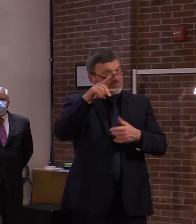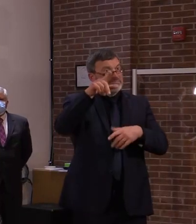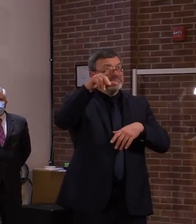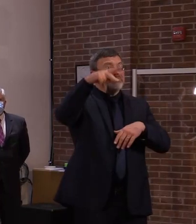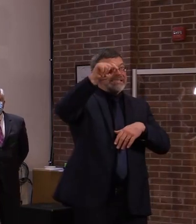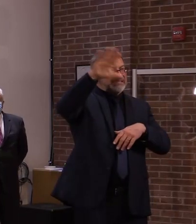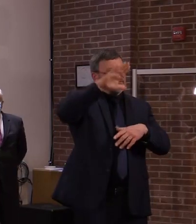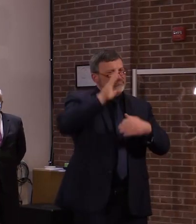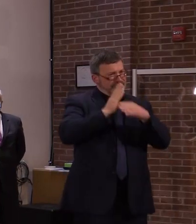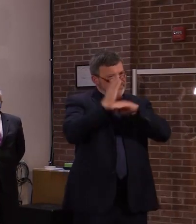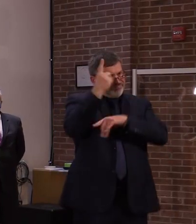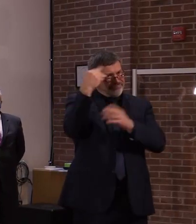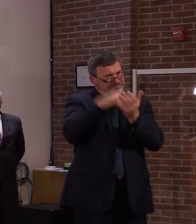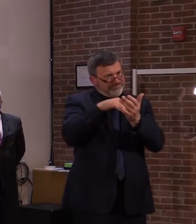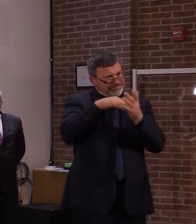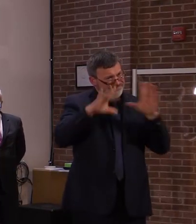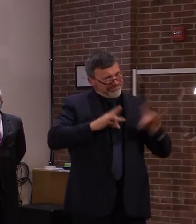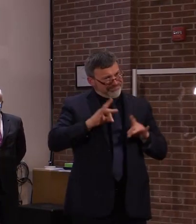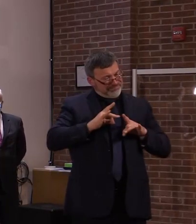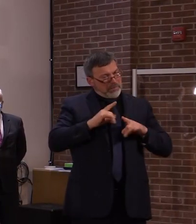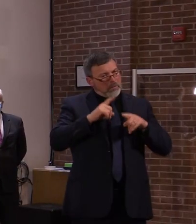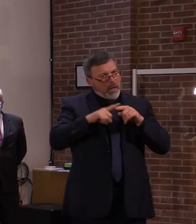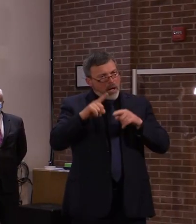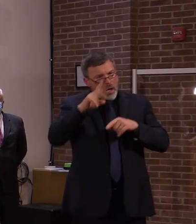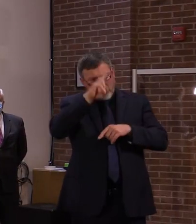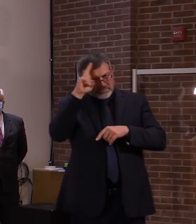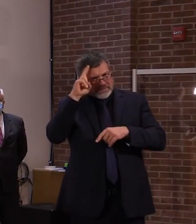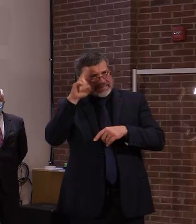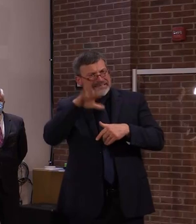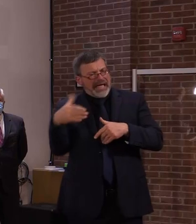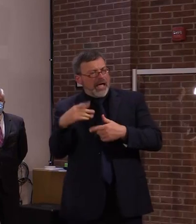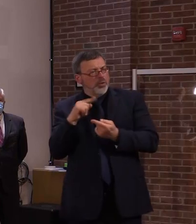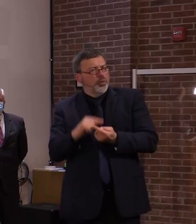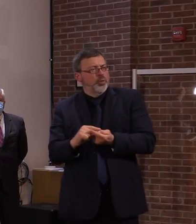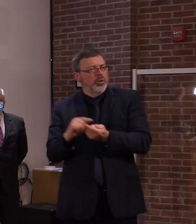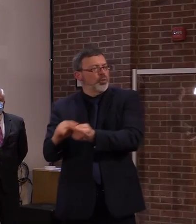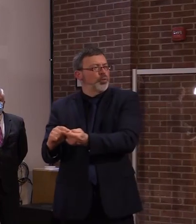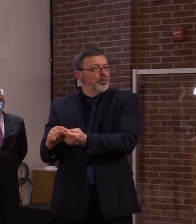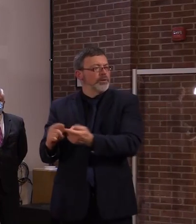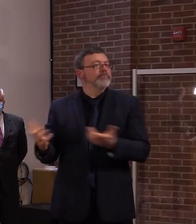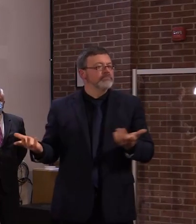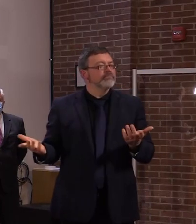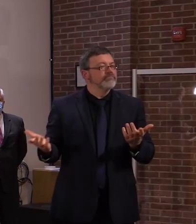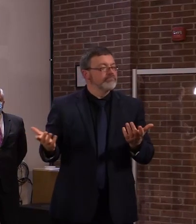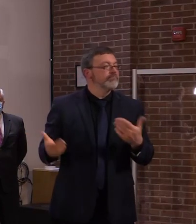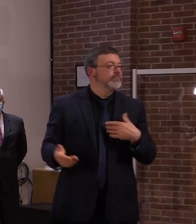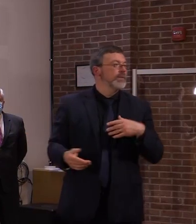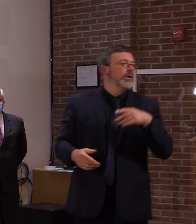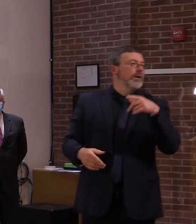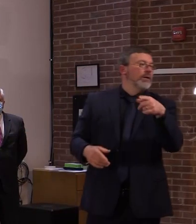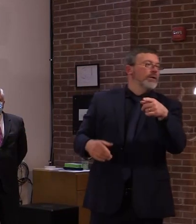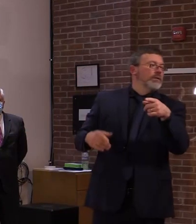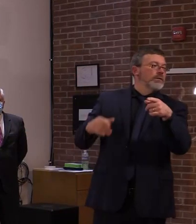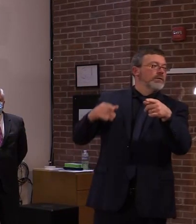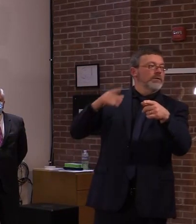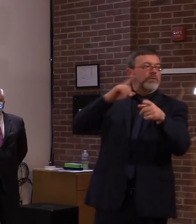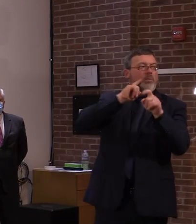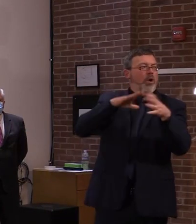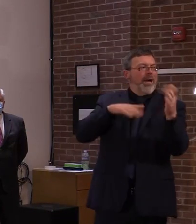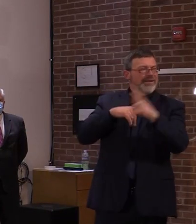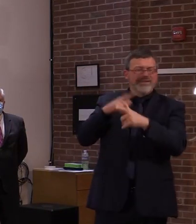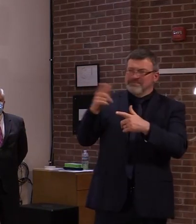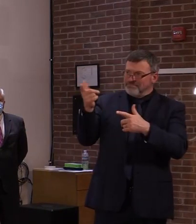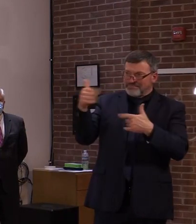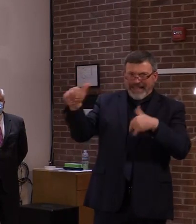maybe more recommendations you could offer college students in addition to masking and testing? Are college students, you